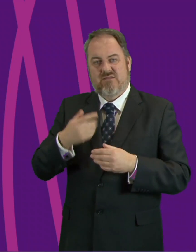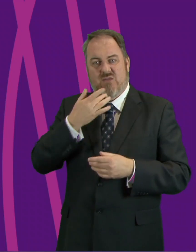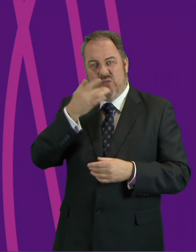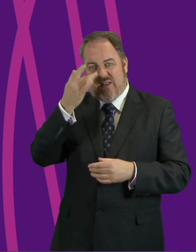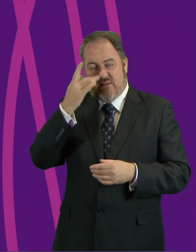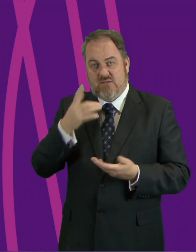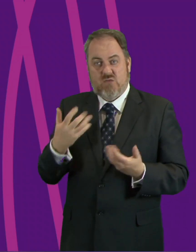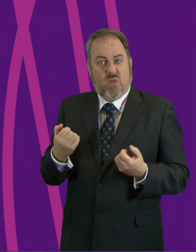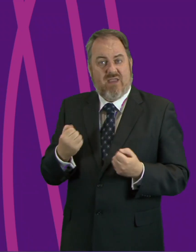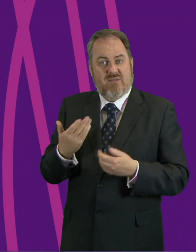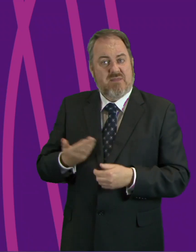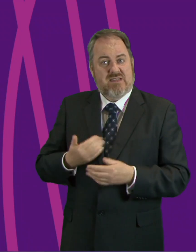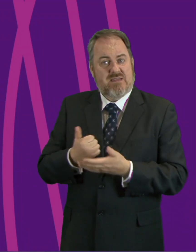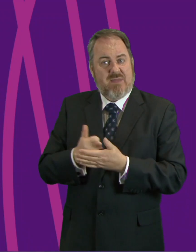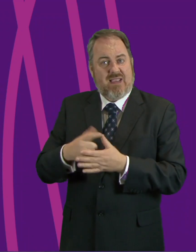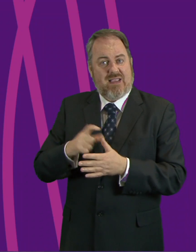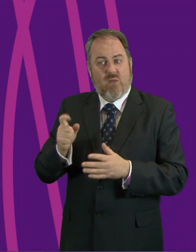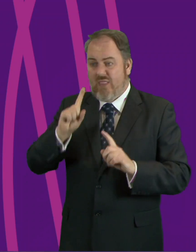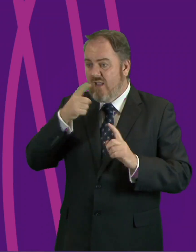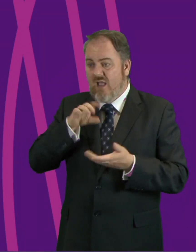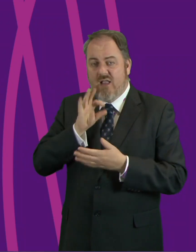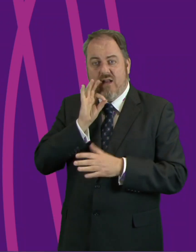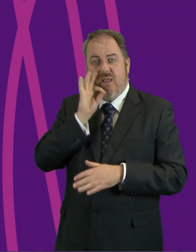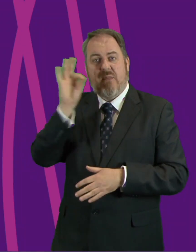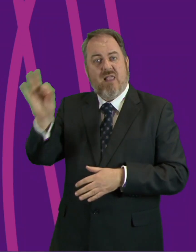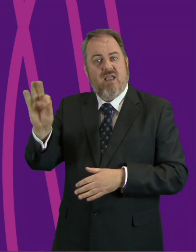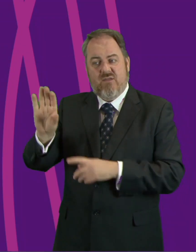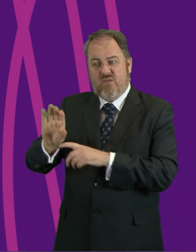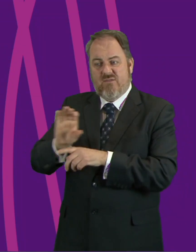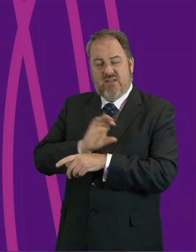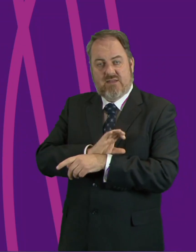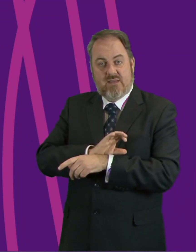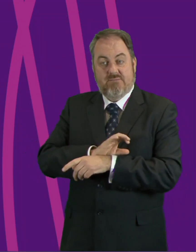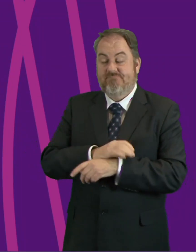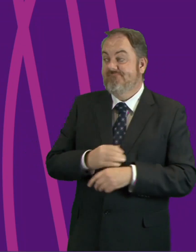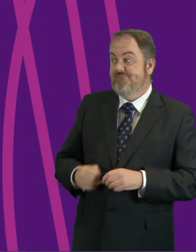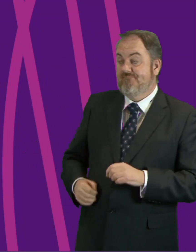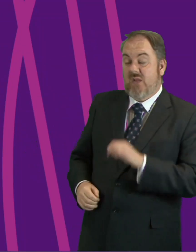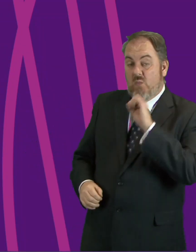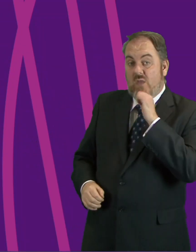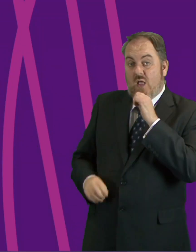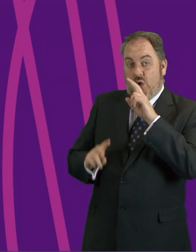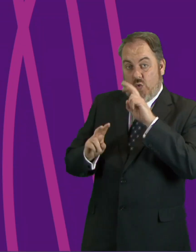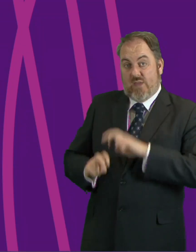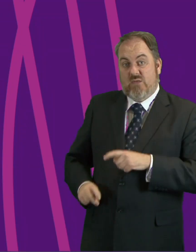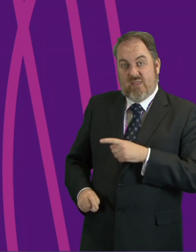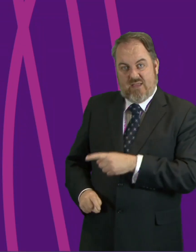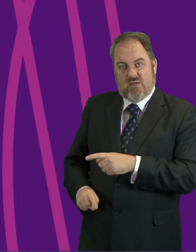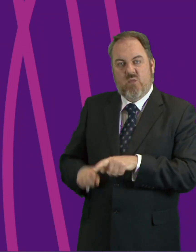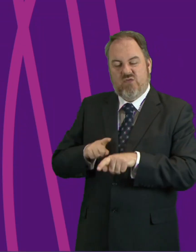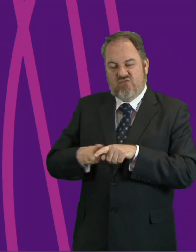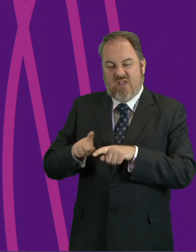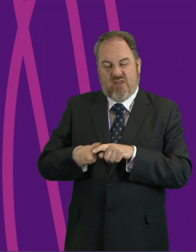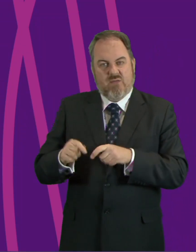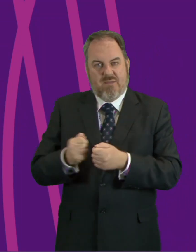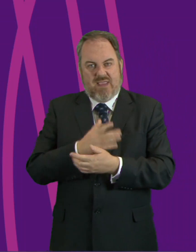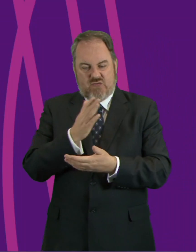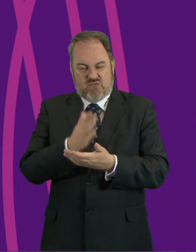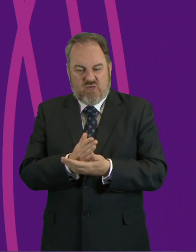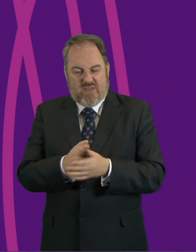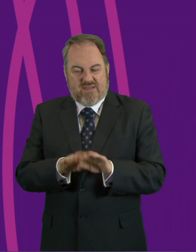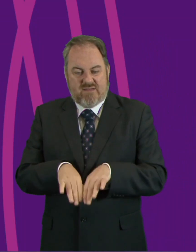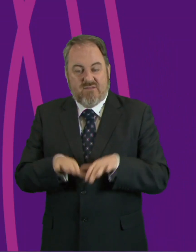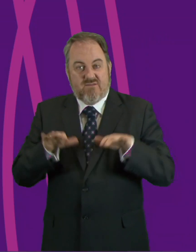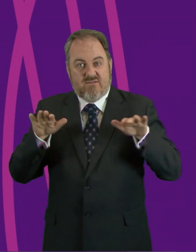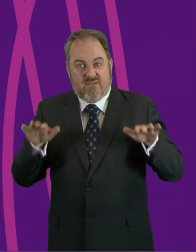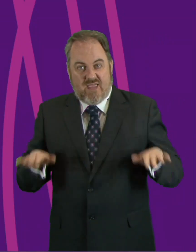First Minister. Yes, the Finance Secretary tells me she is looking at that issue. What we're trying to do here is strike a balance, and that is